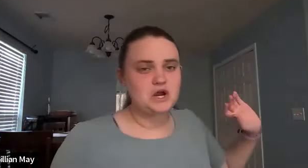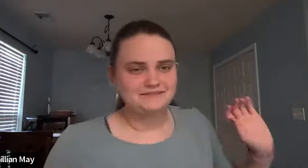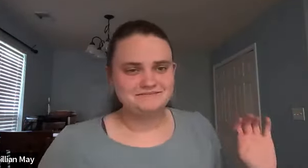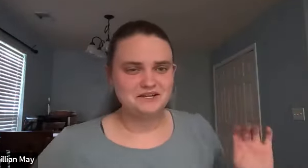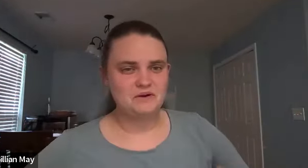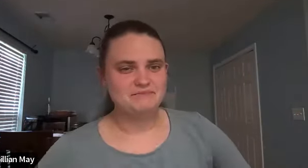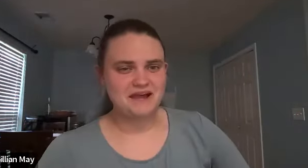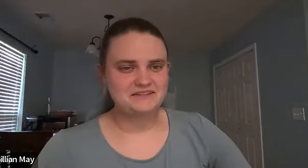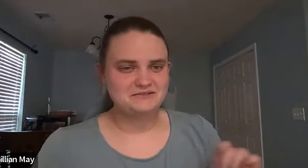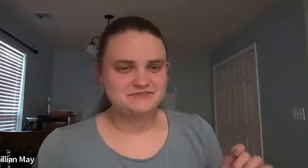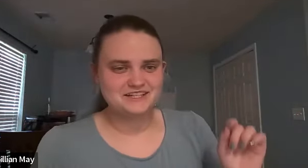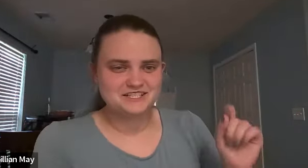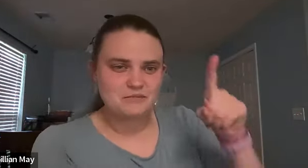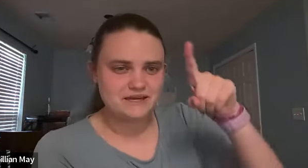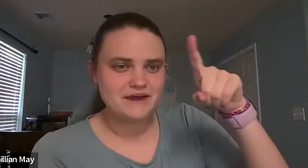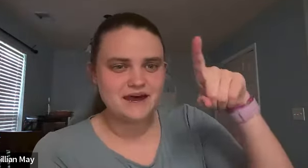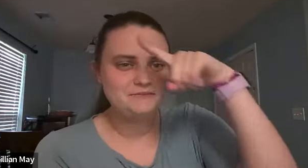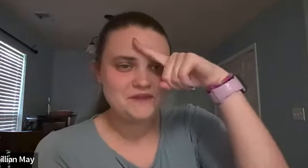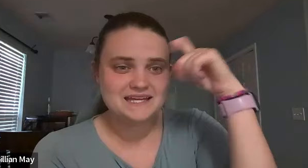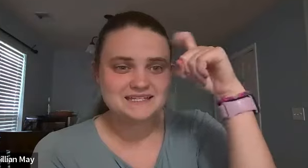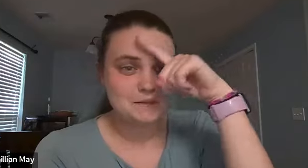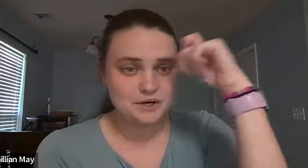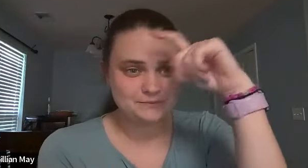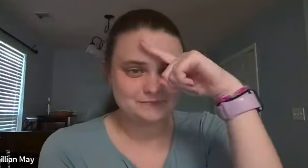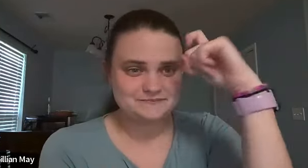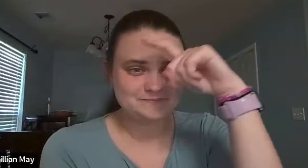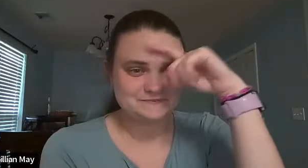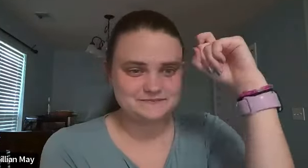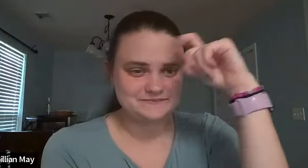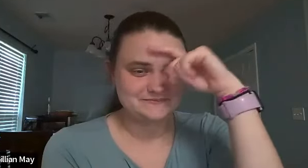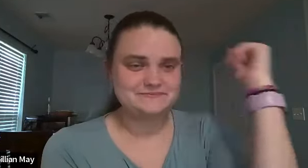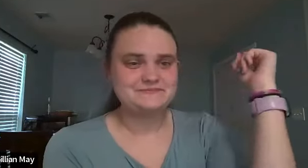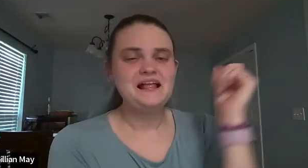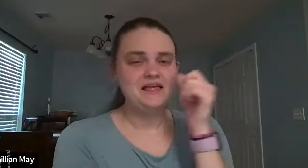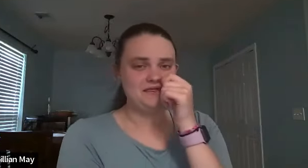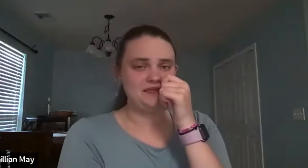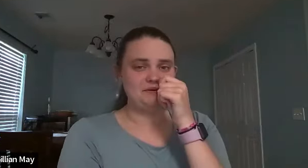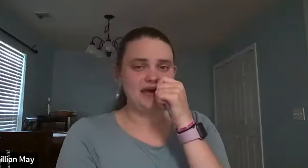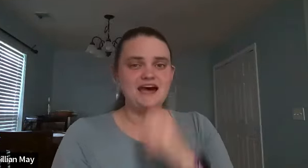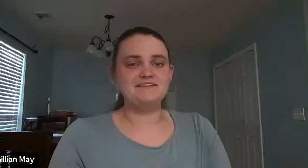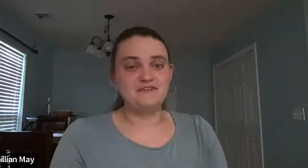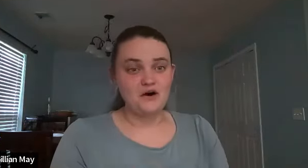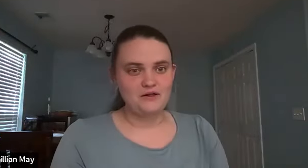sorry, little one back there thinking she's all big and bad. Summer. Then we had fall.